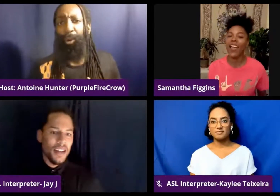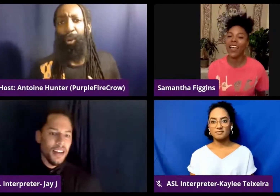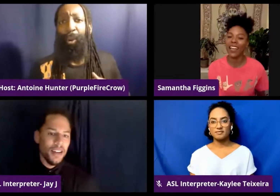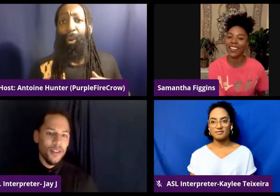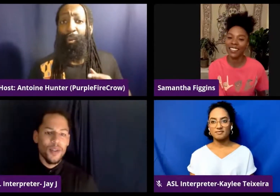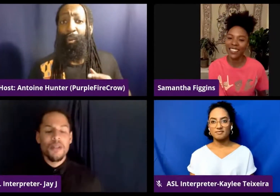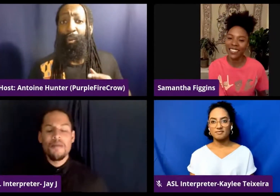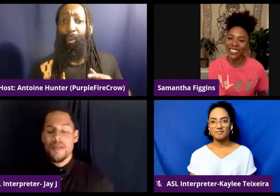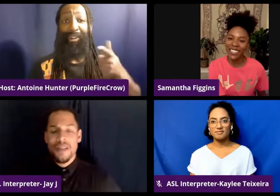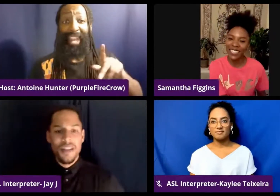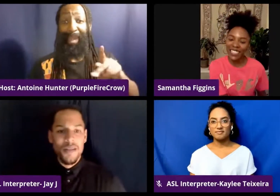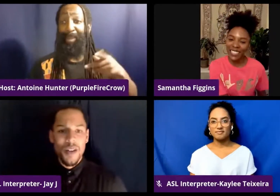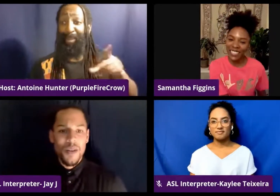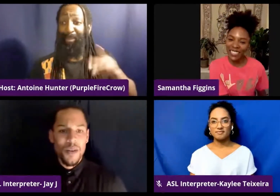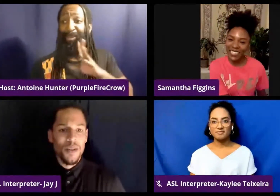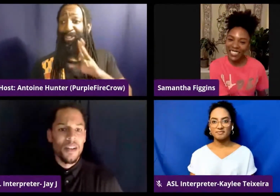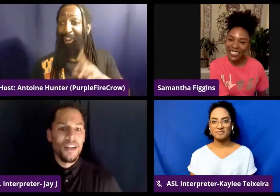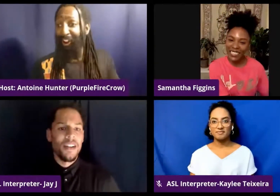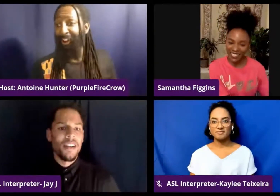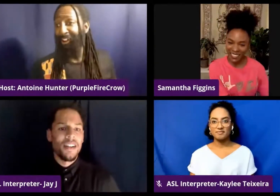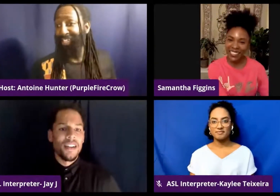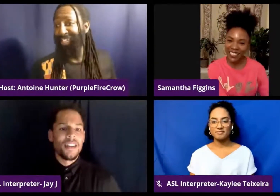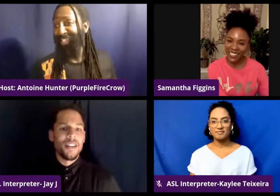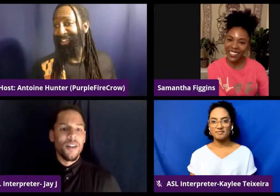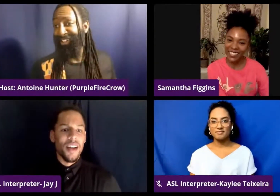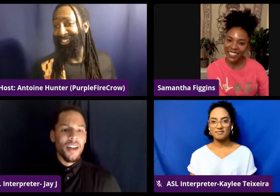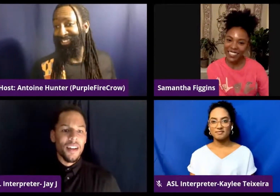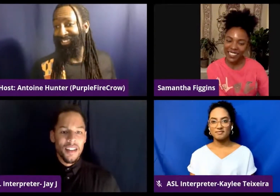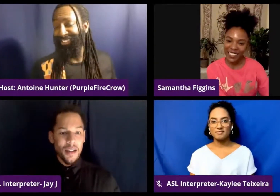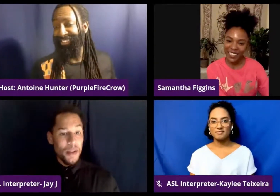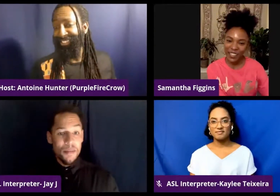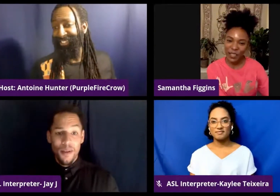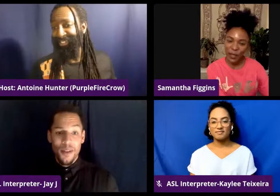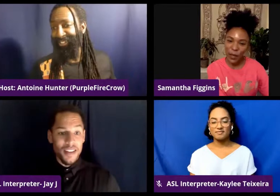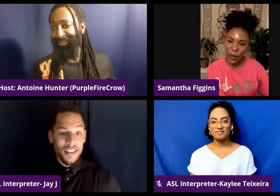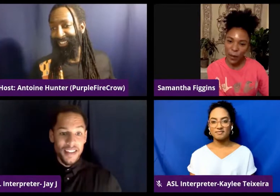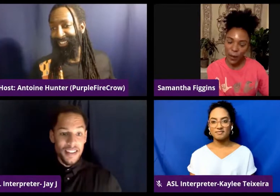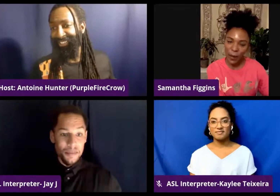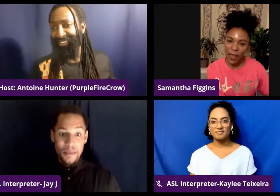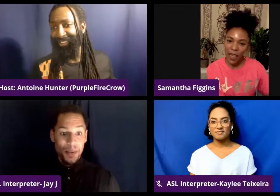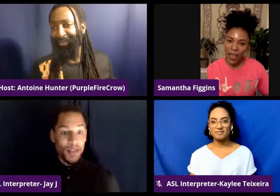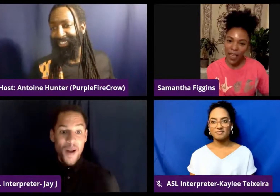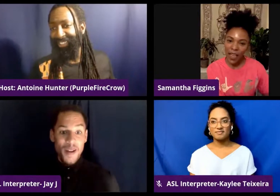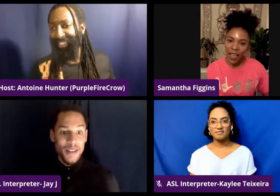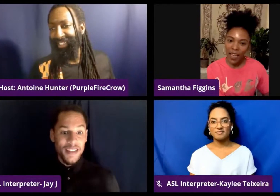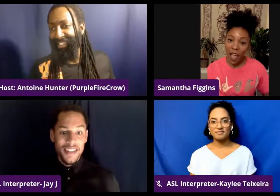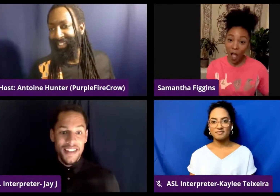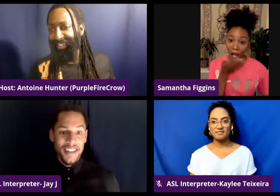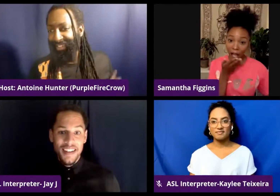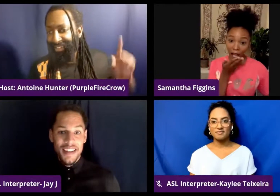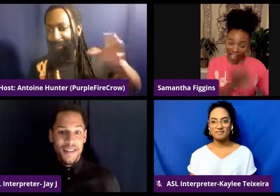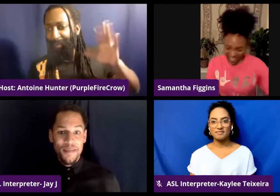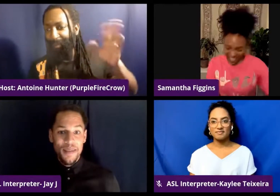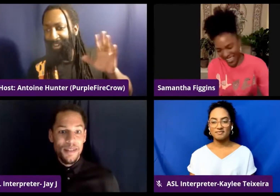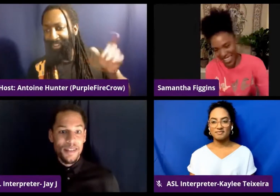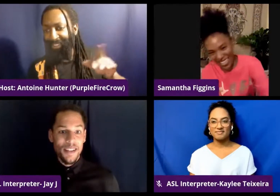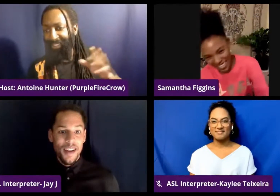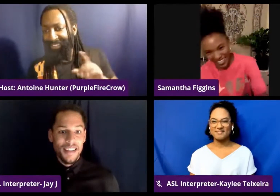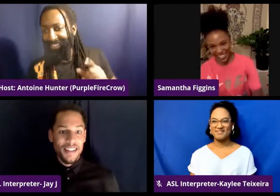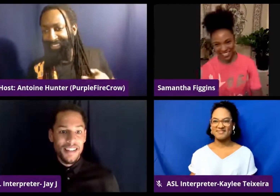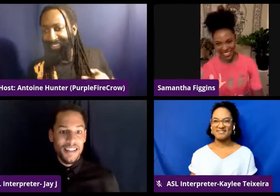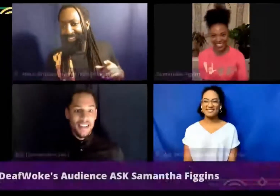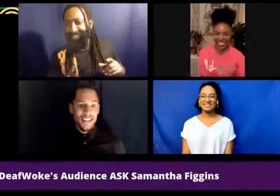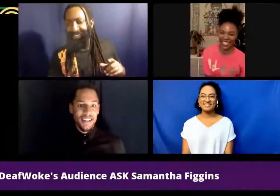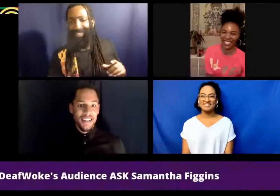community or the community in general. So I look, people are talking. People